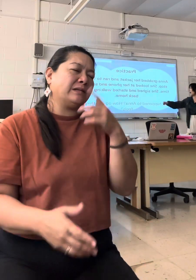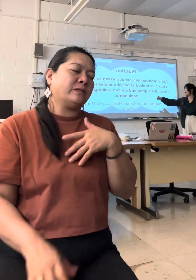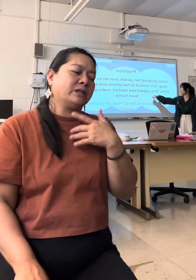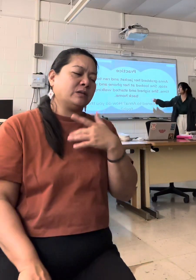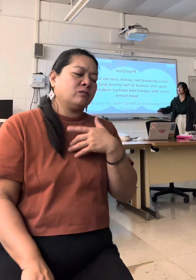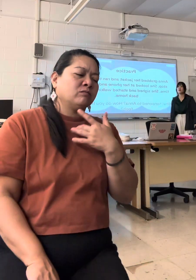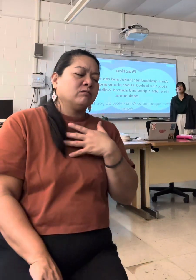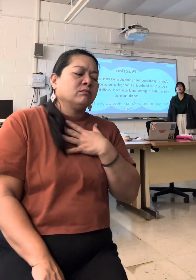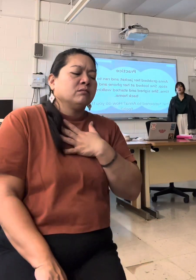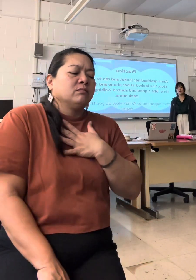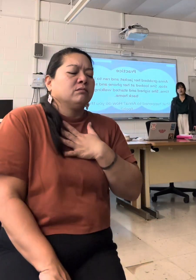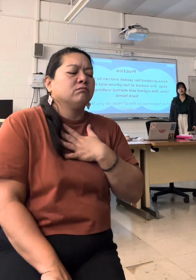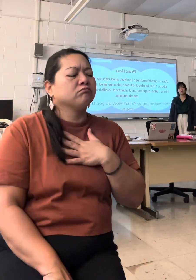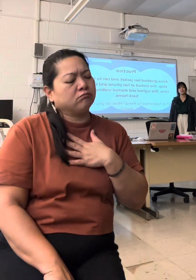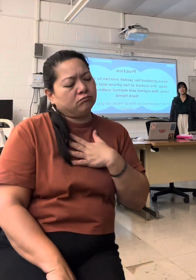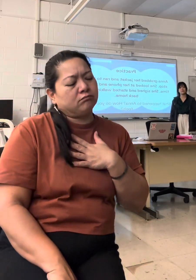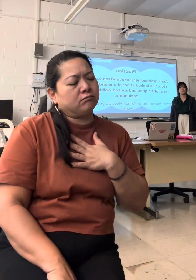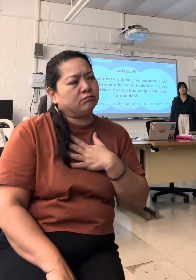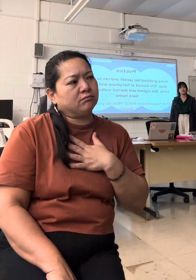She's sighing. She's going.